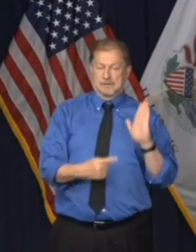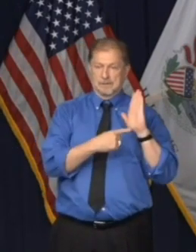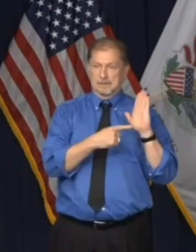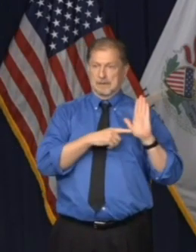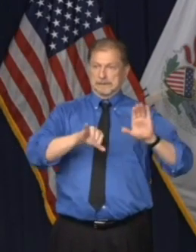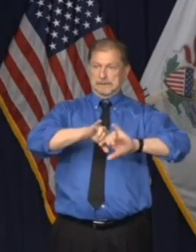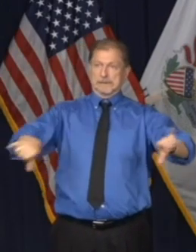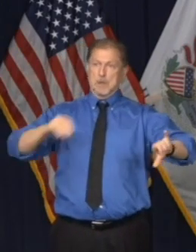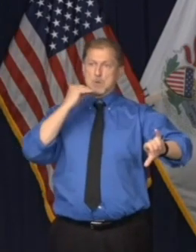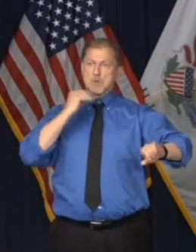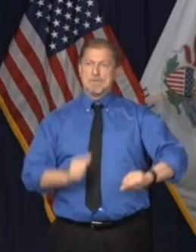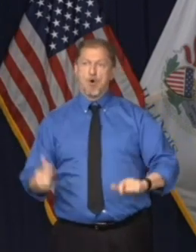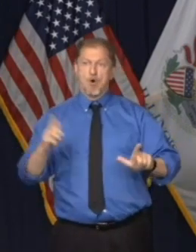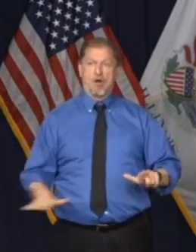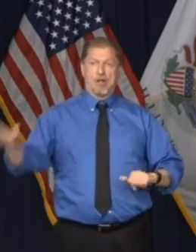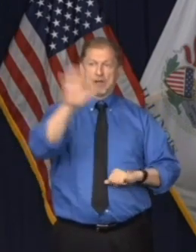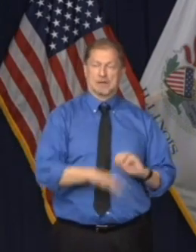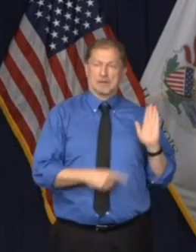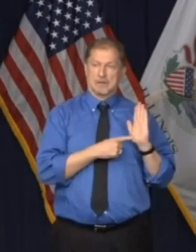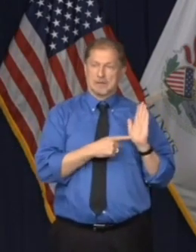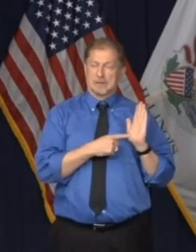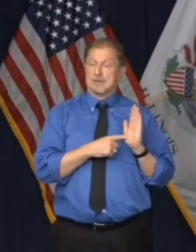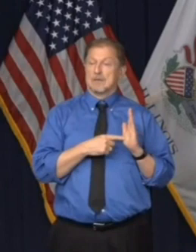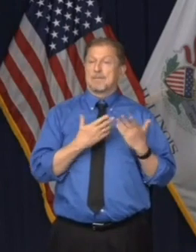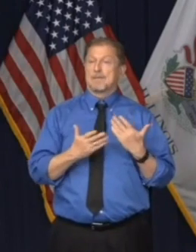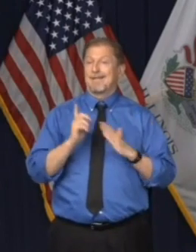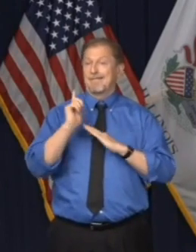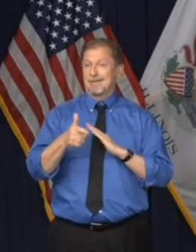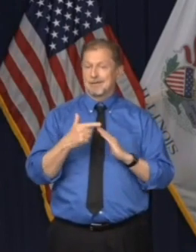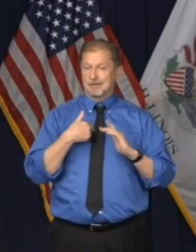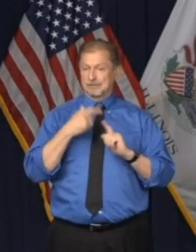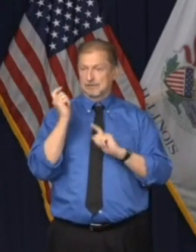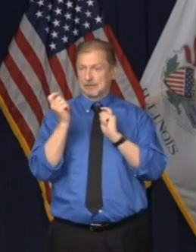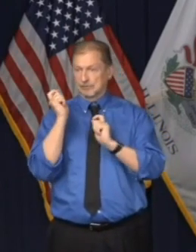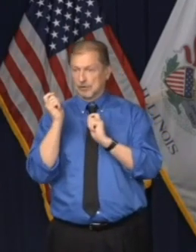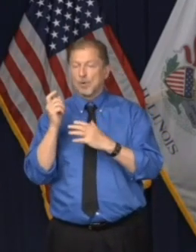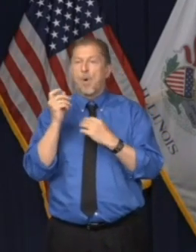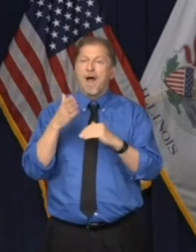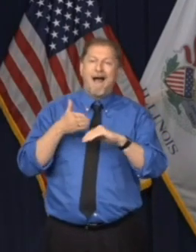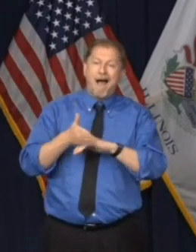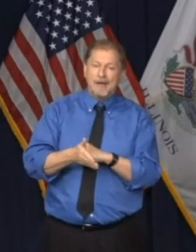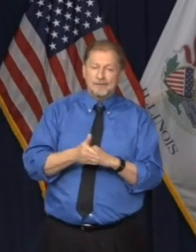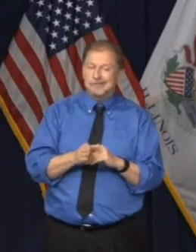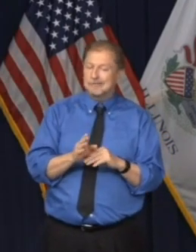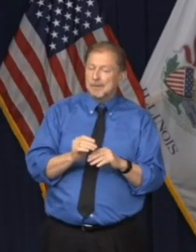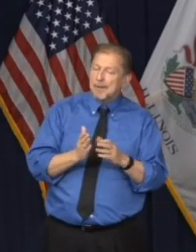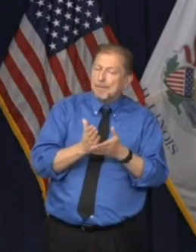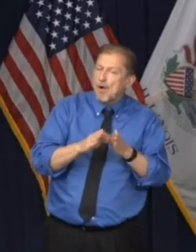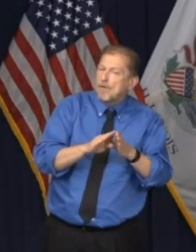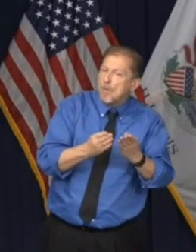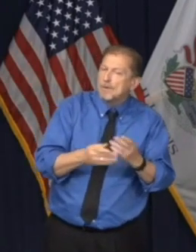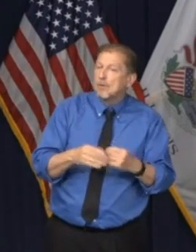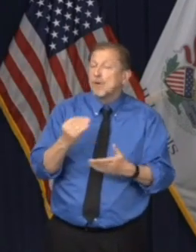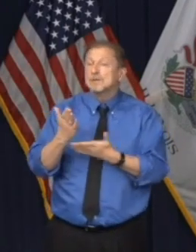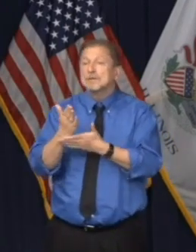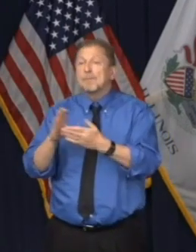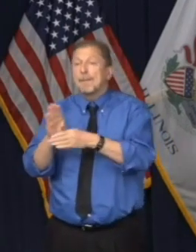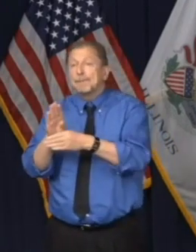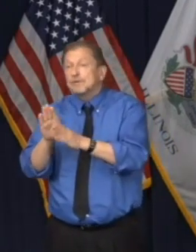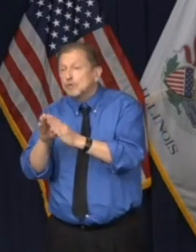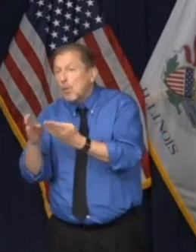or how we can, even after the peak, how we might phase in, people getting back to work, or